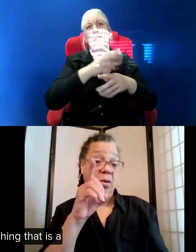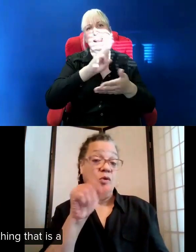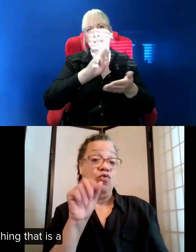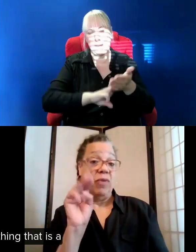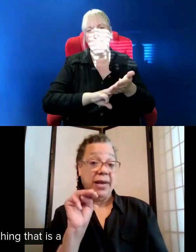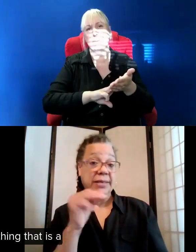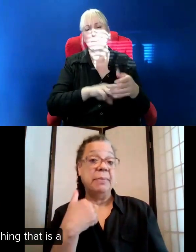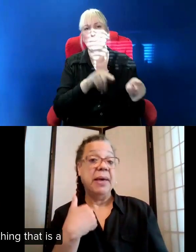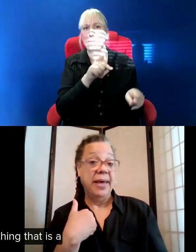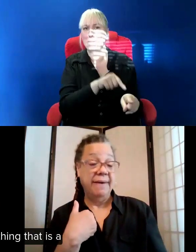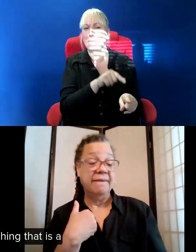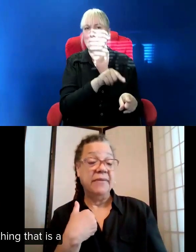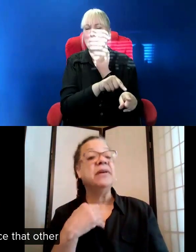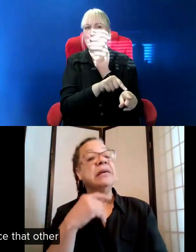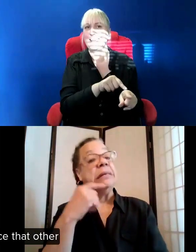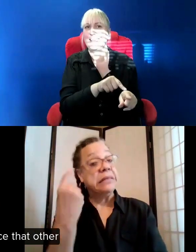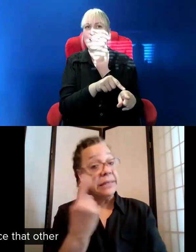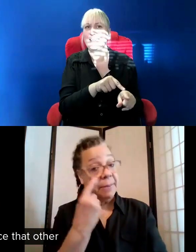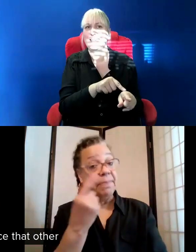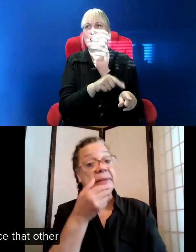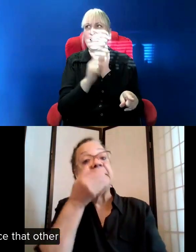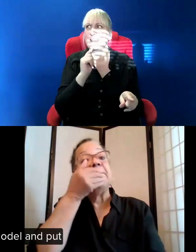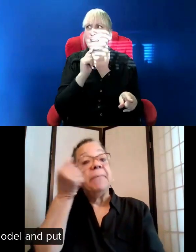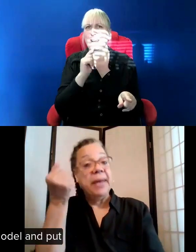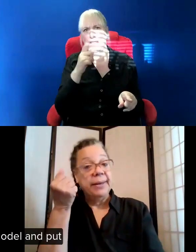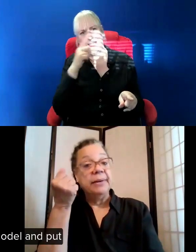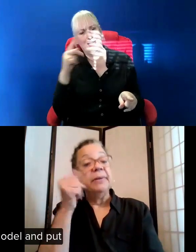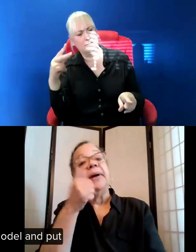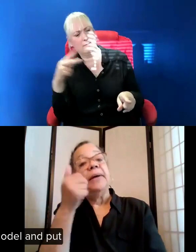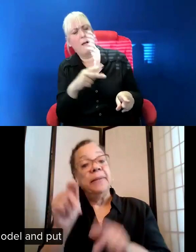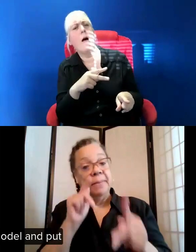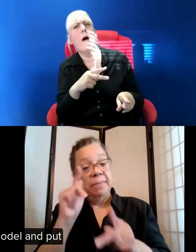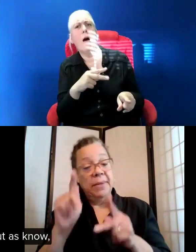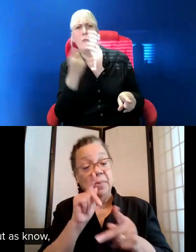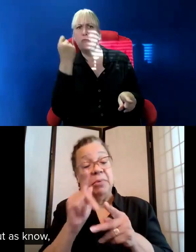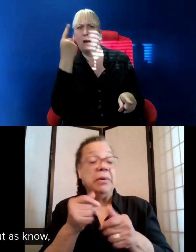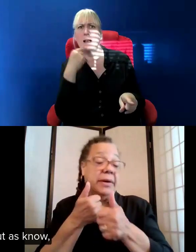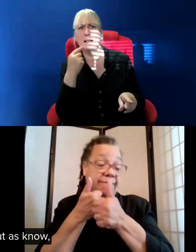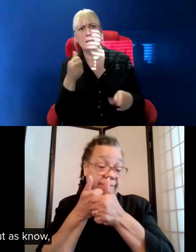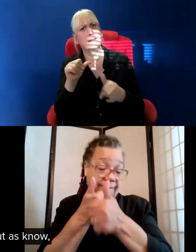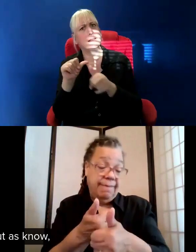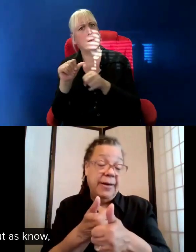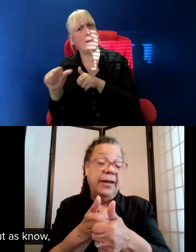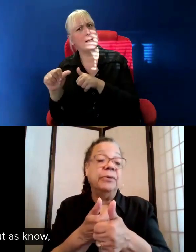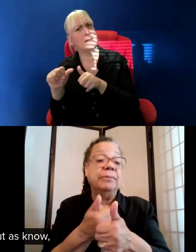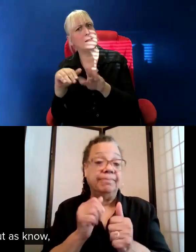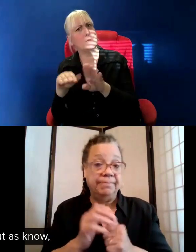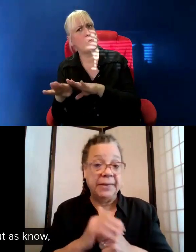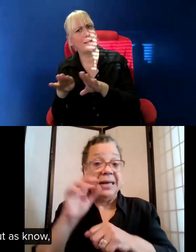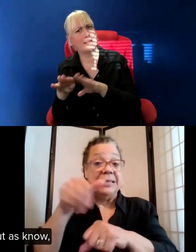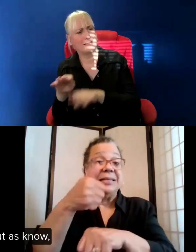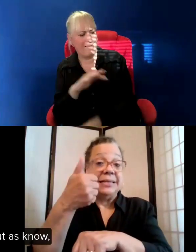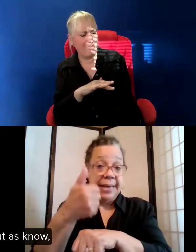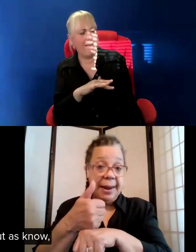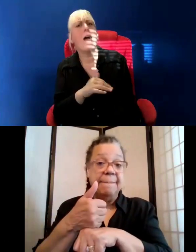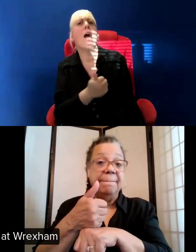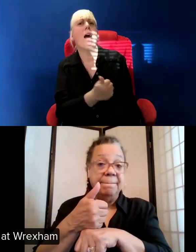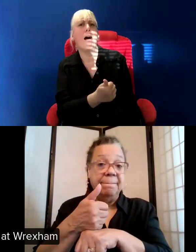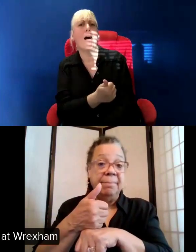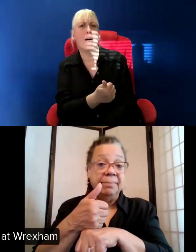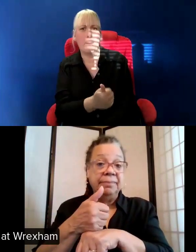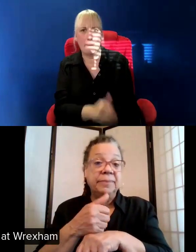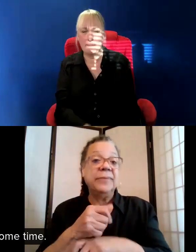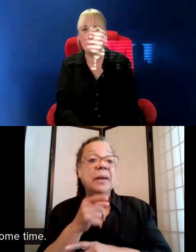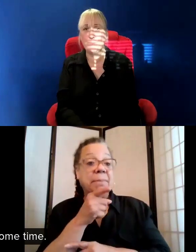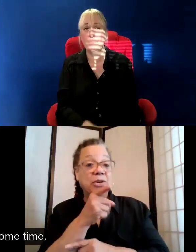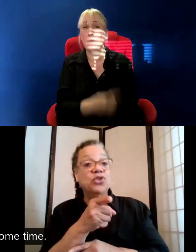that as something that is a better practice that other people can model and put in place. But as you shared, you know, you've been